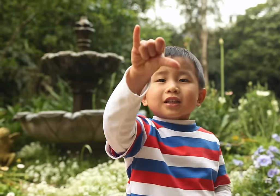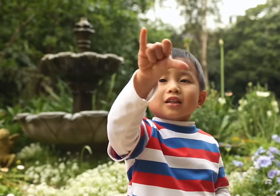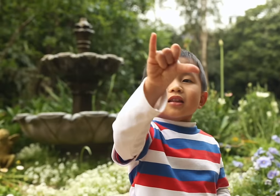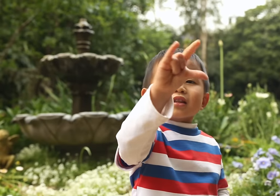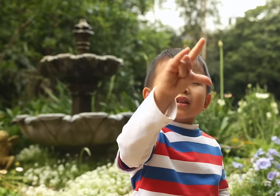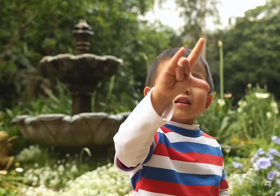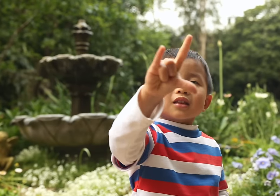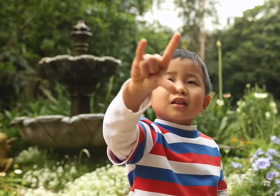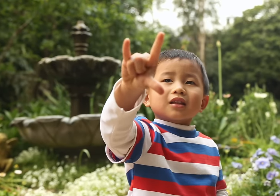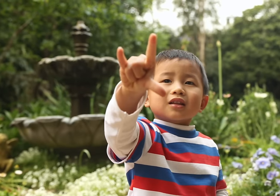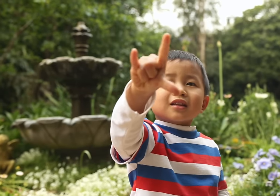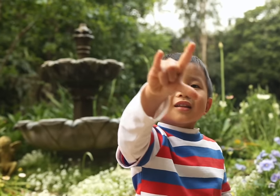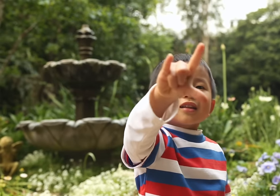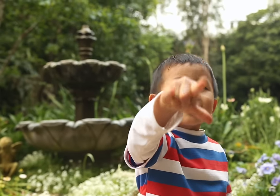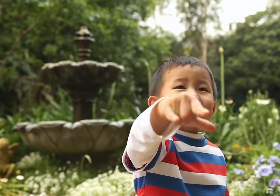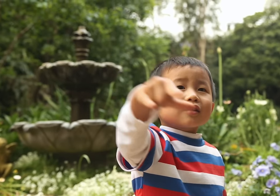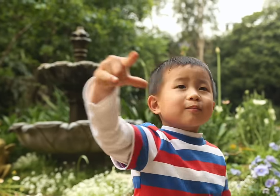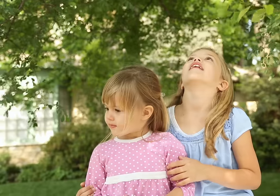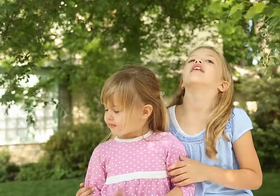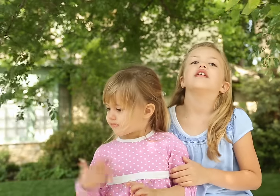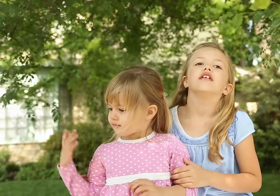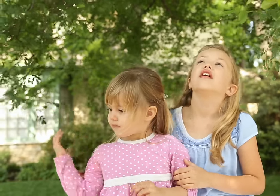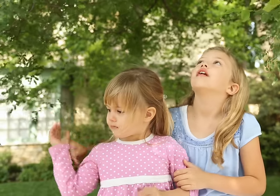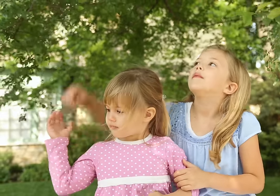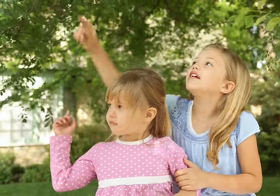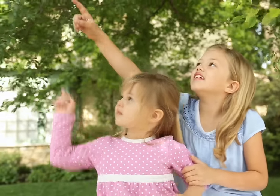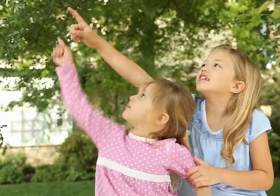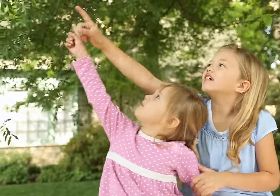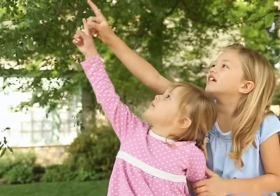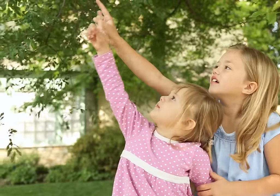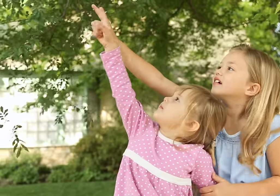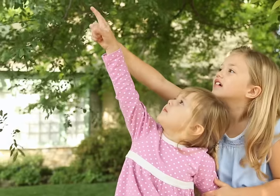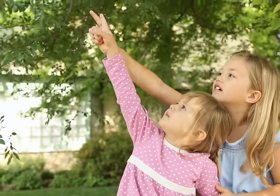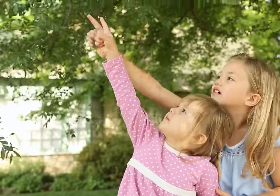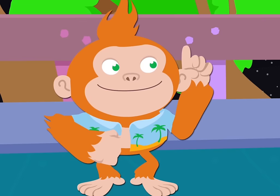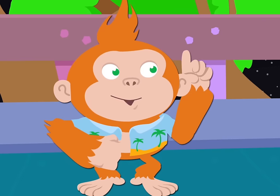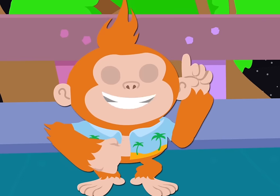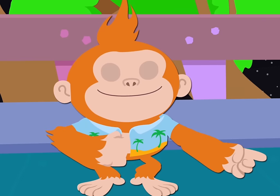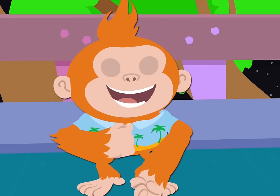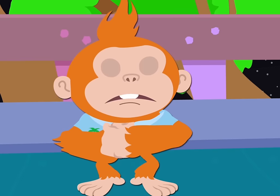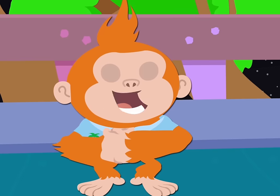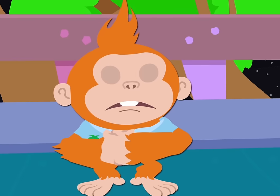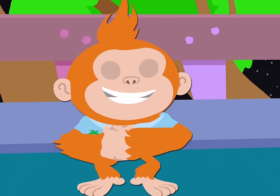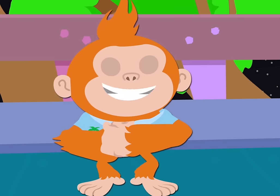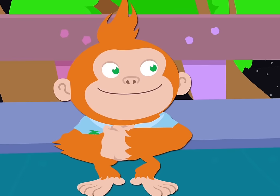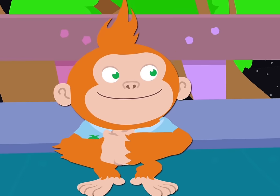moving slowly through the night. Now I know just what you are. You're my favorite, not